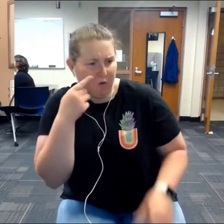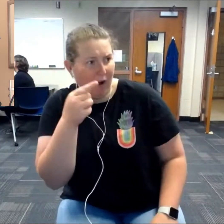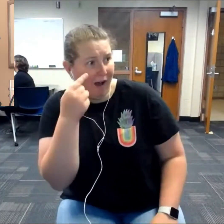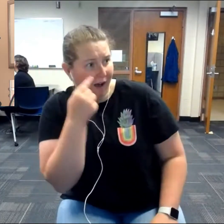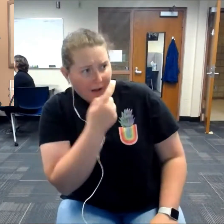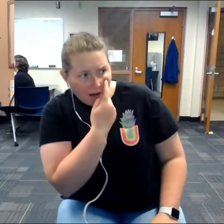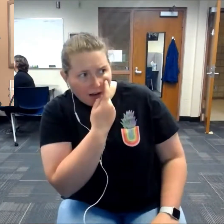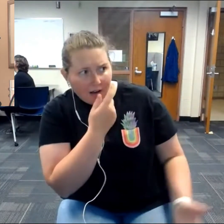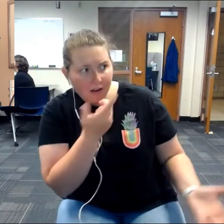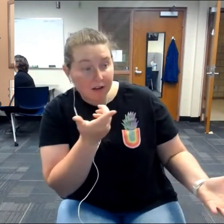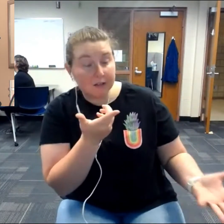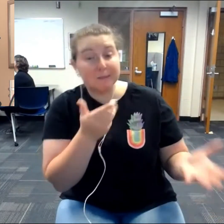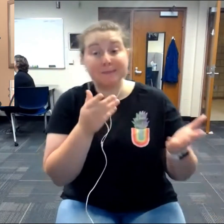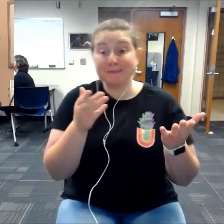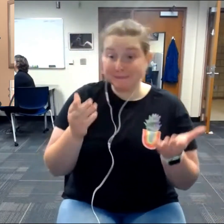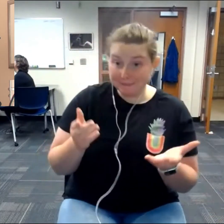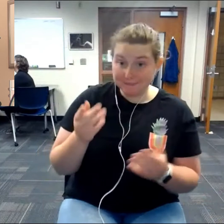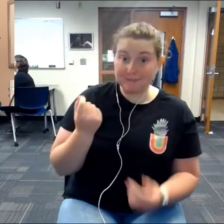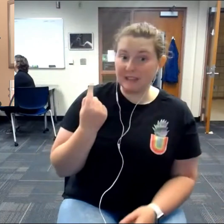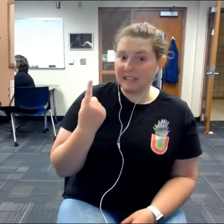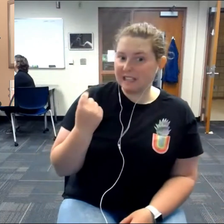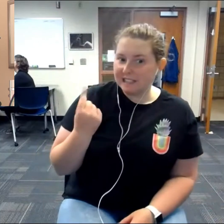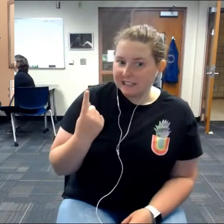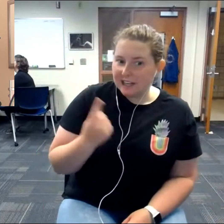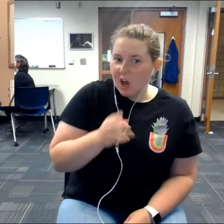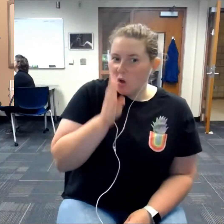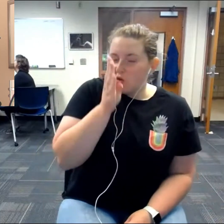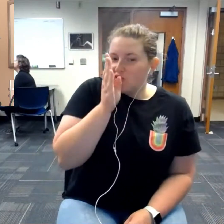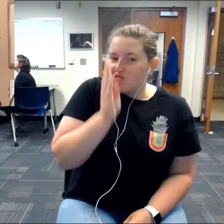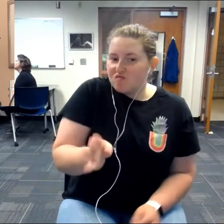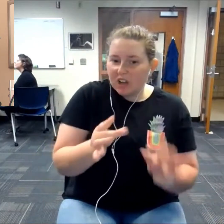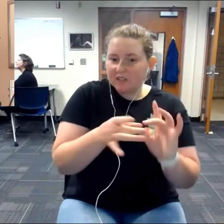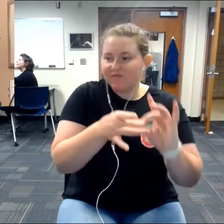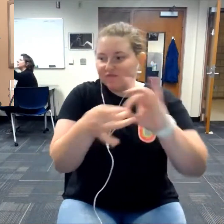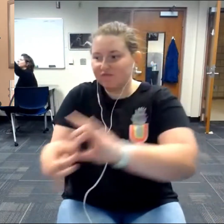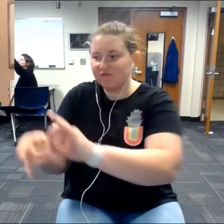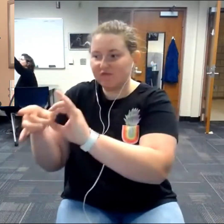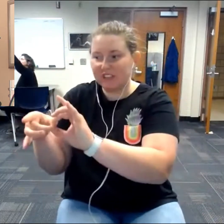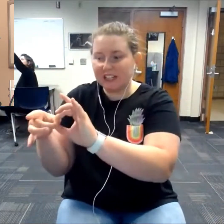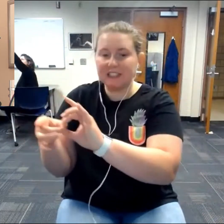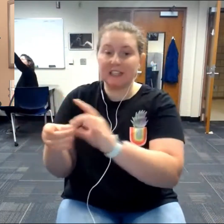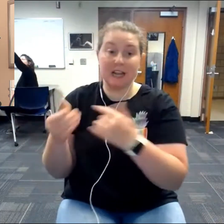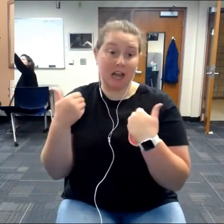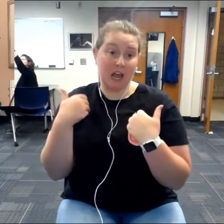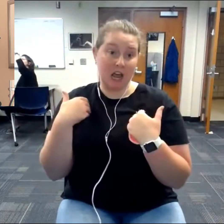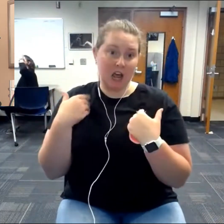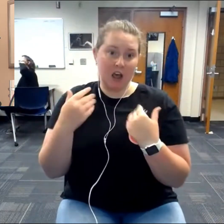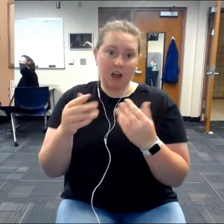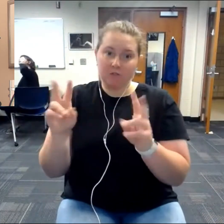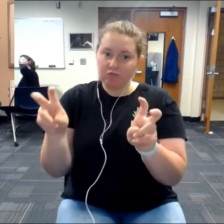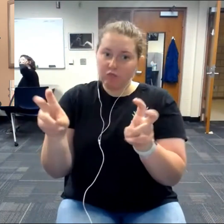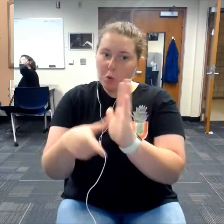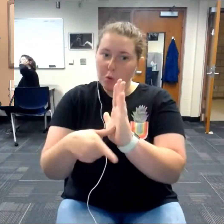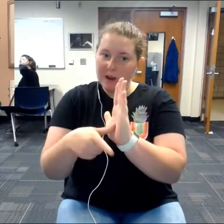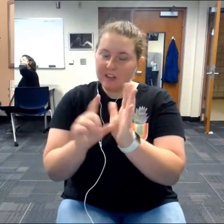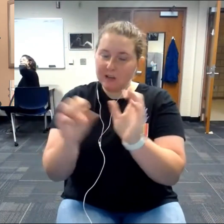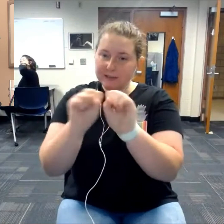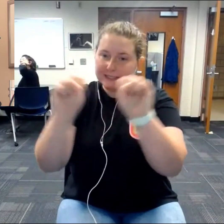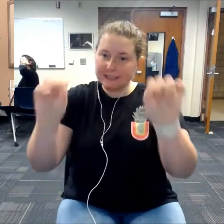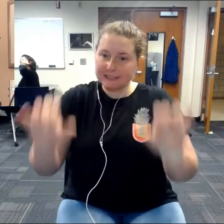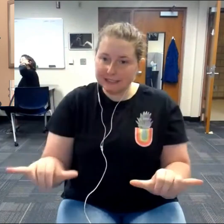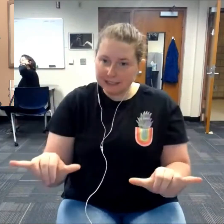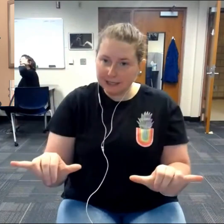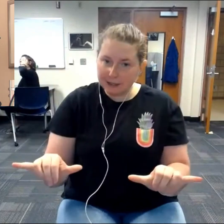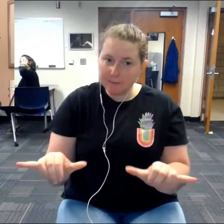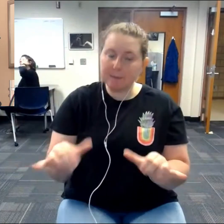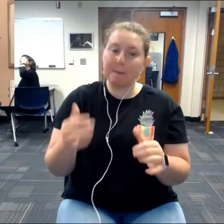ask what we call review of systems, which is if they have any heart problems, if they have any lung problems,